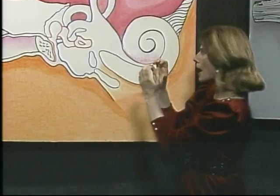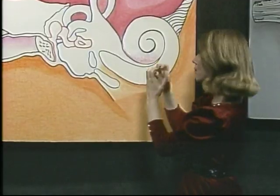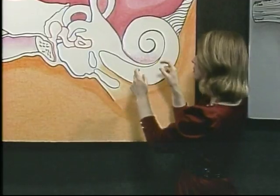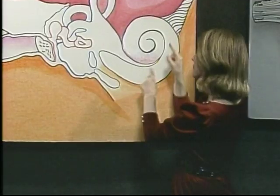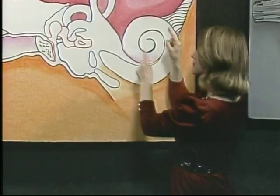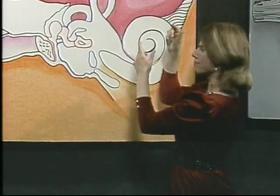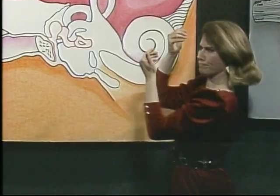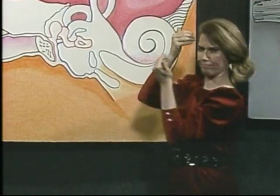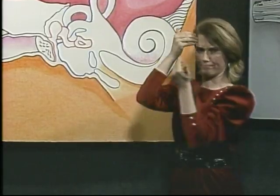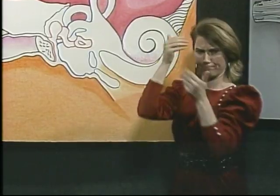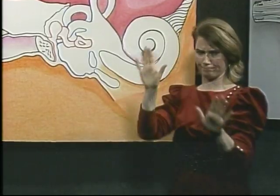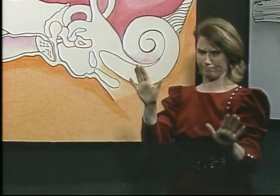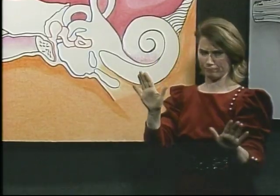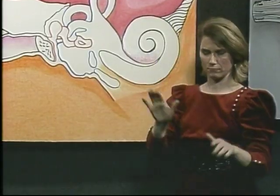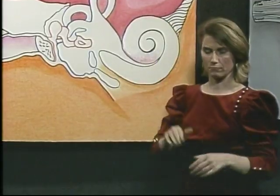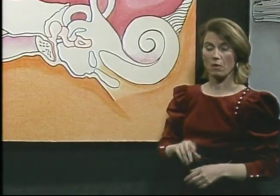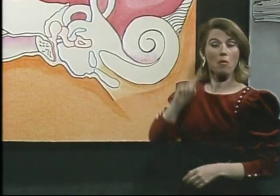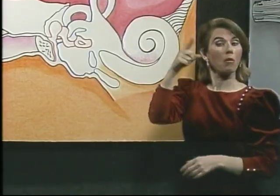of the damage is.